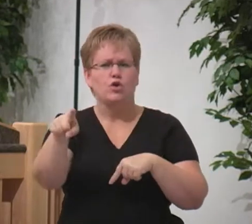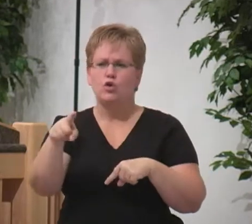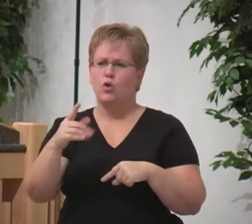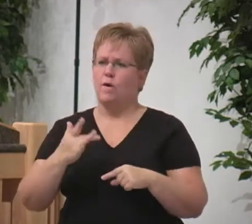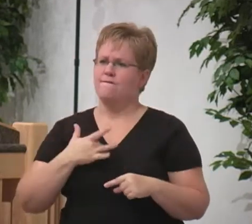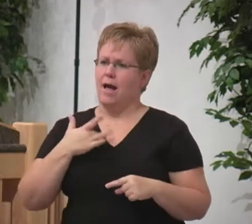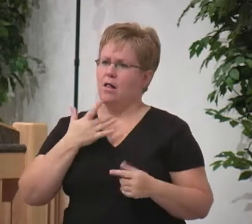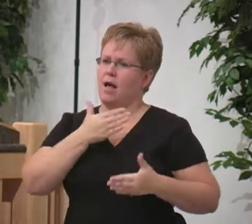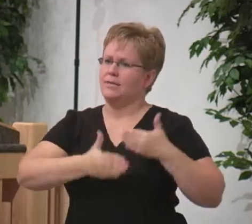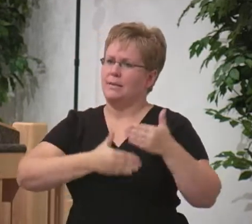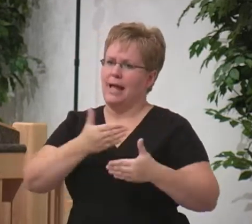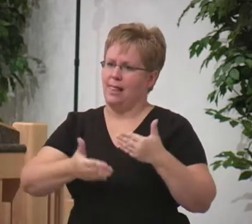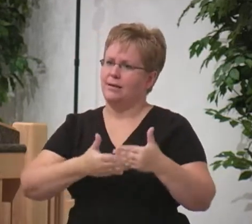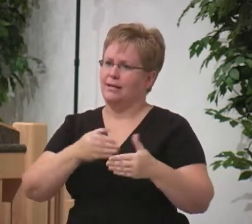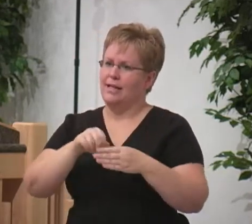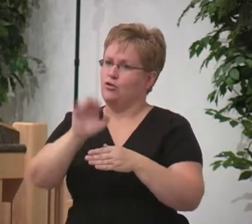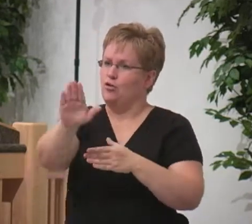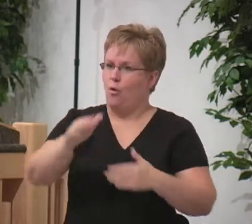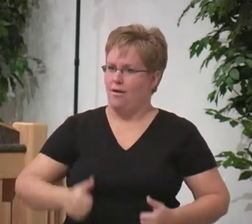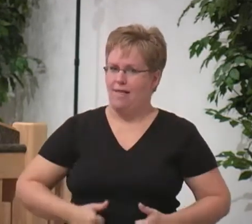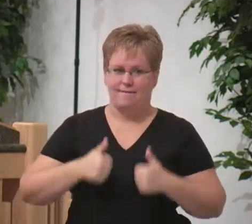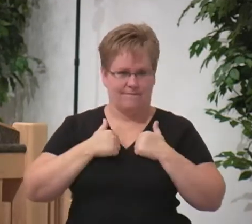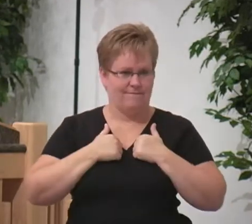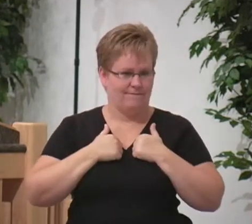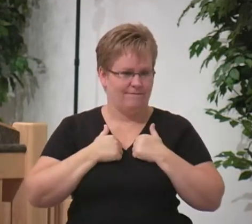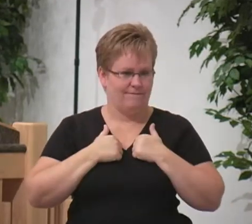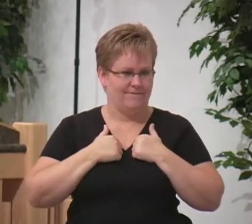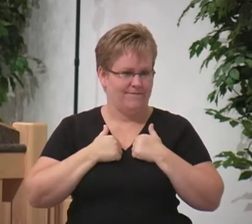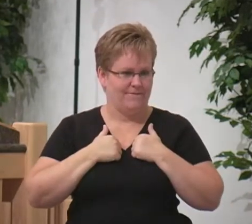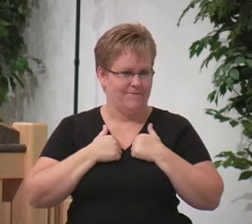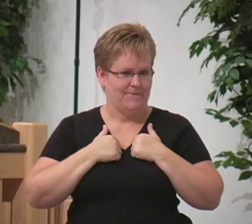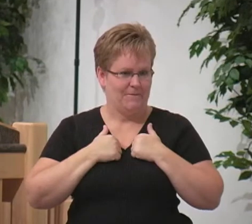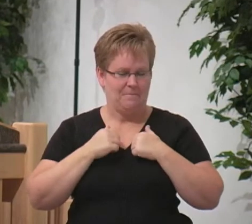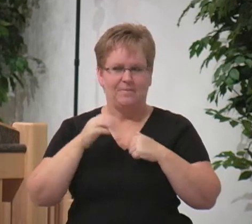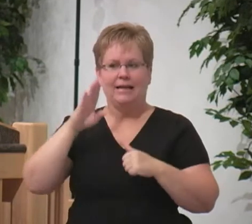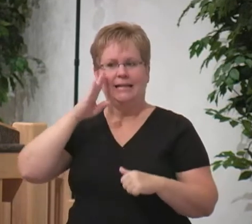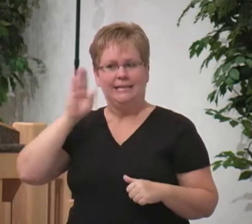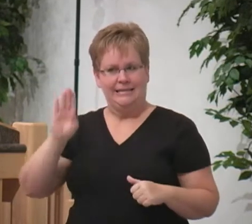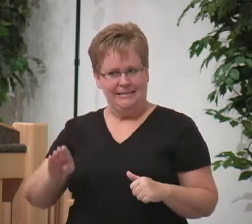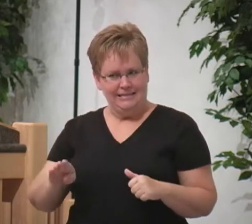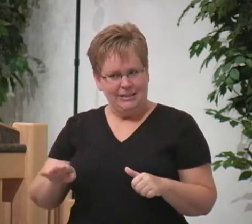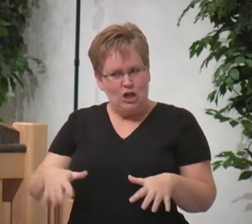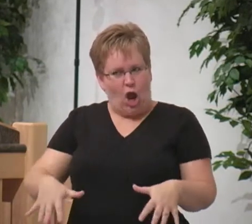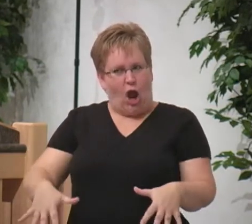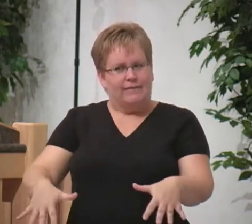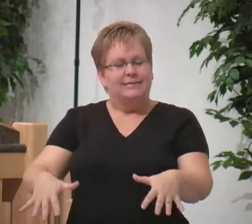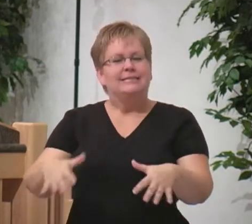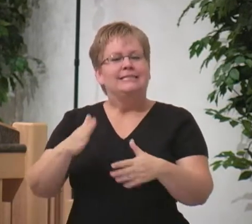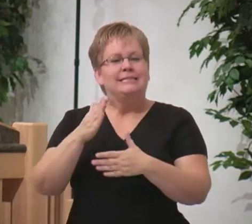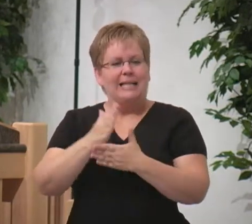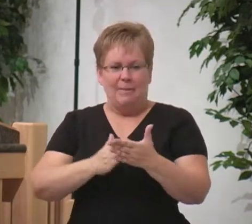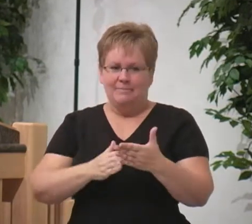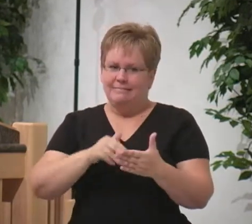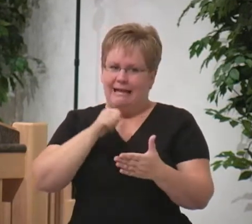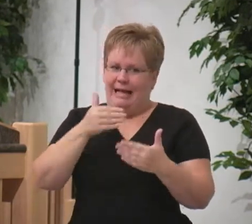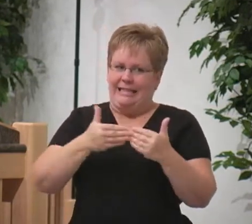experienced hospitality in your own life. I know this isn't going to be the most easy thing for some of you to do. It might